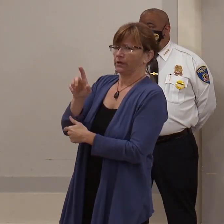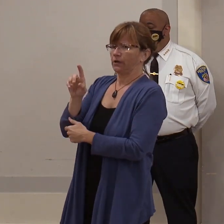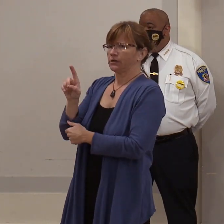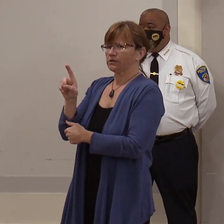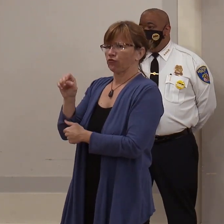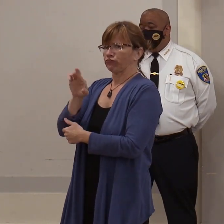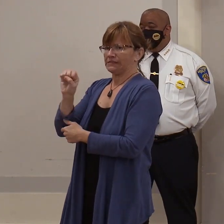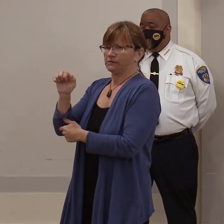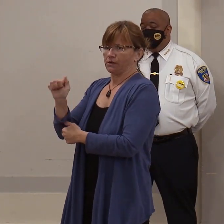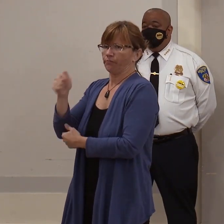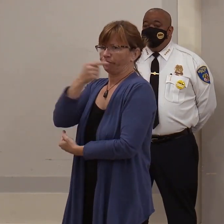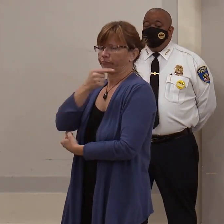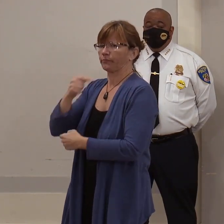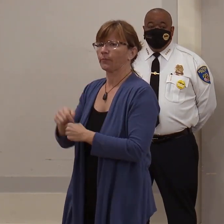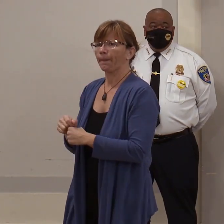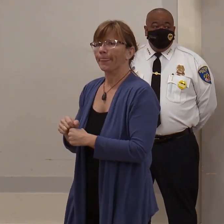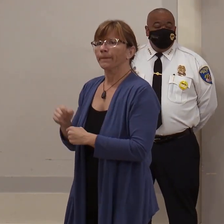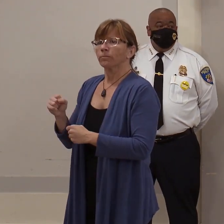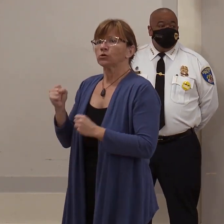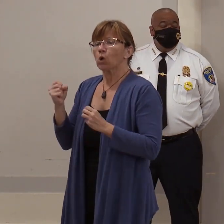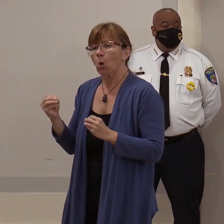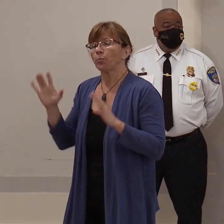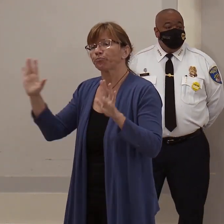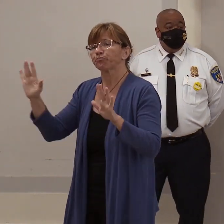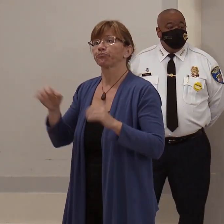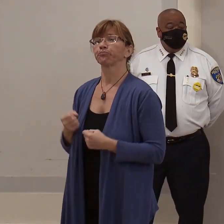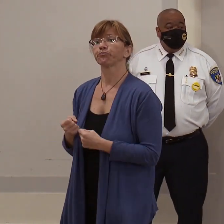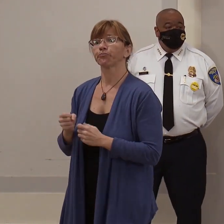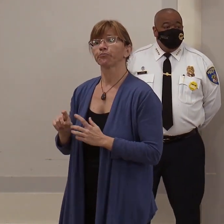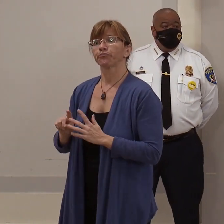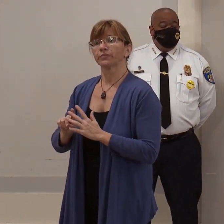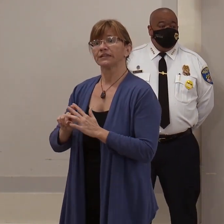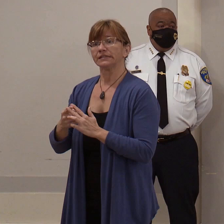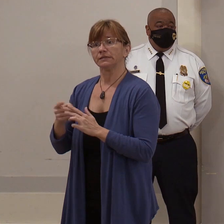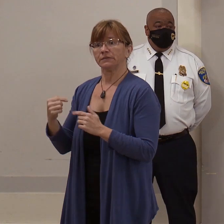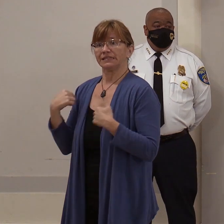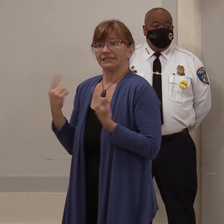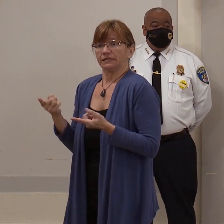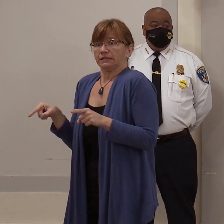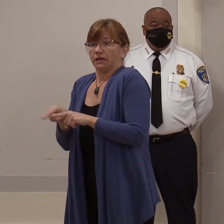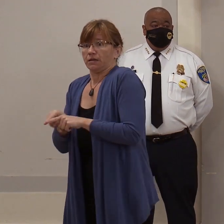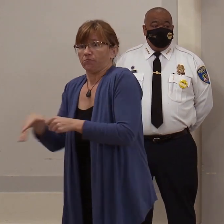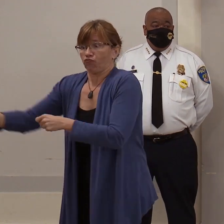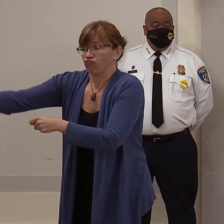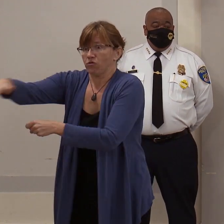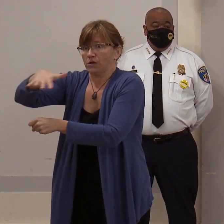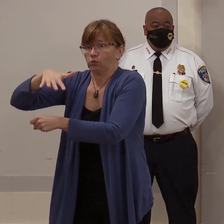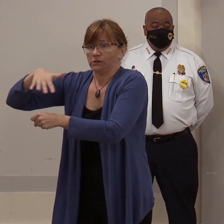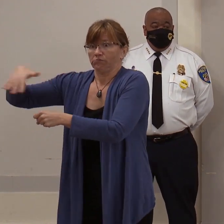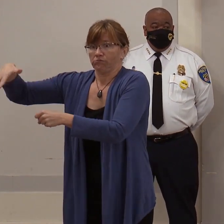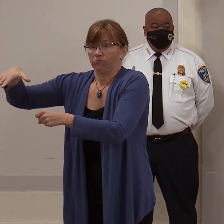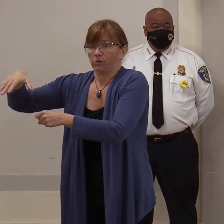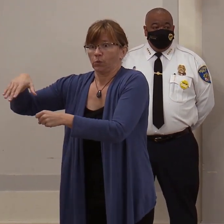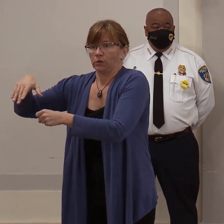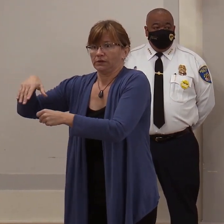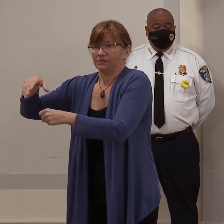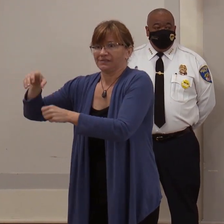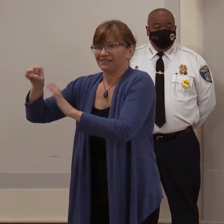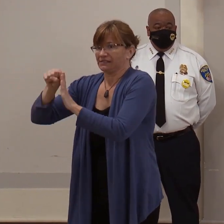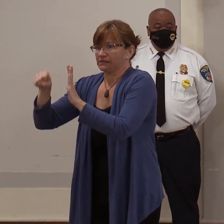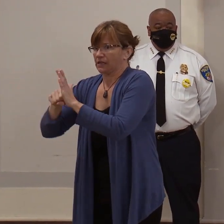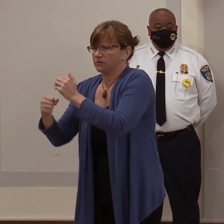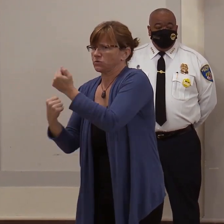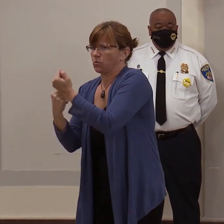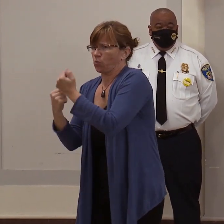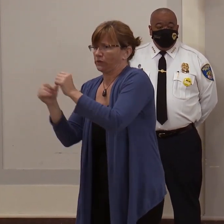Yeah, Emily, so initially we, like the surrounding jurisdictions, were using PrepMod, which is a state-supported system. As we were experiencing